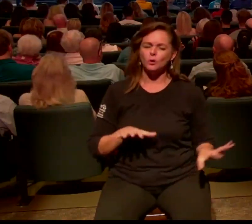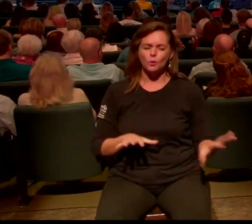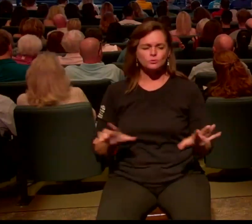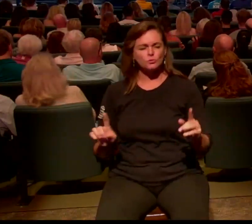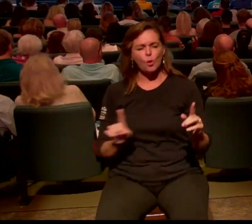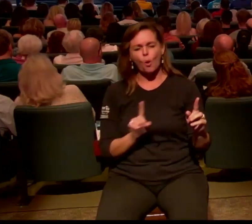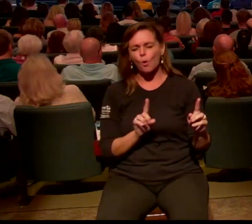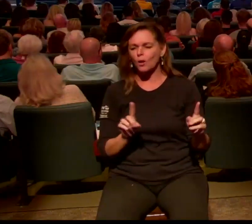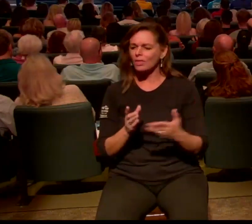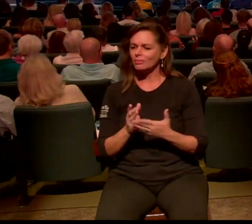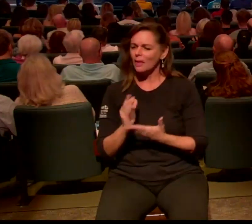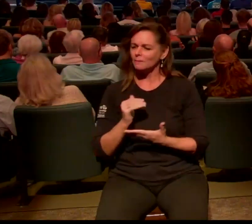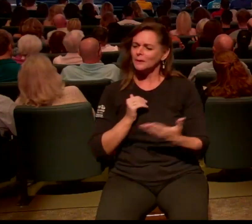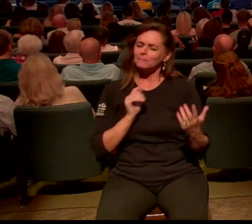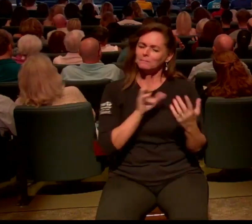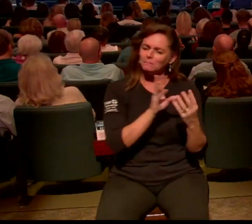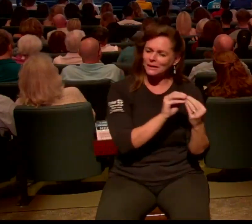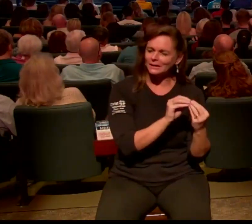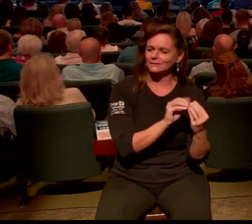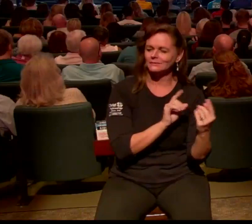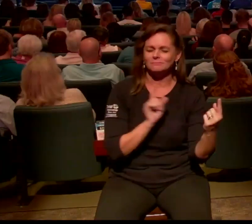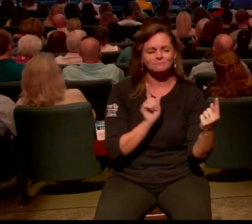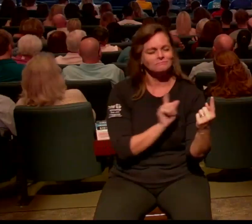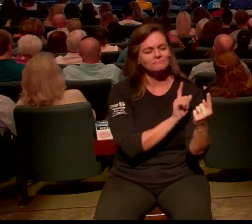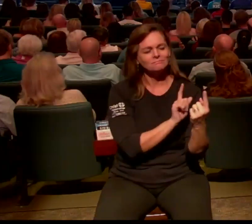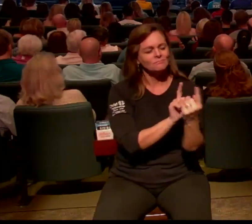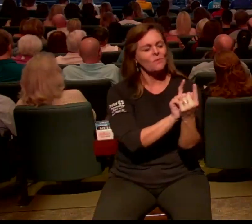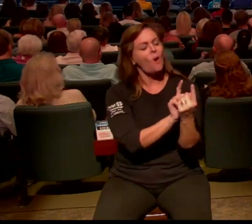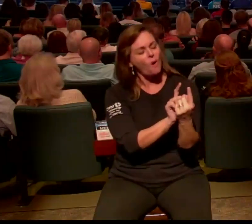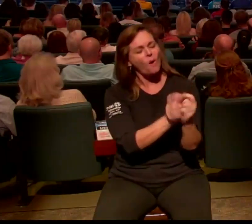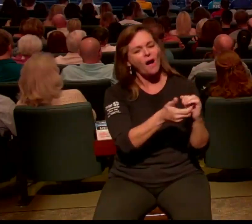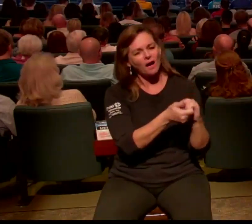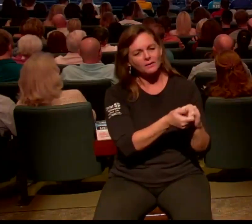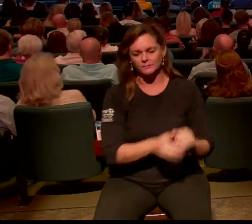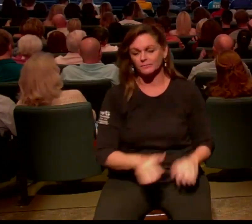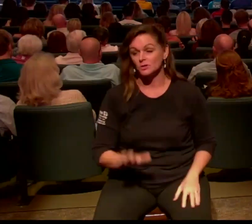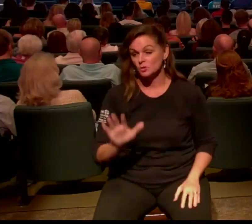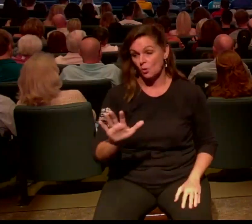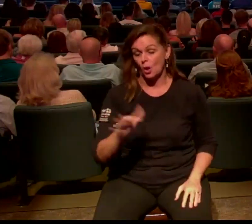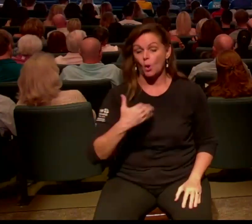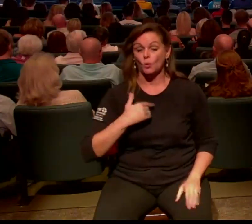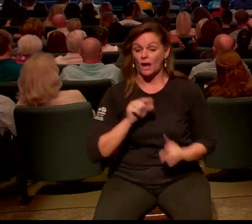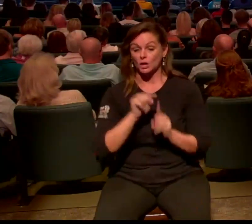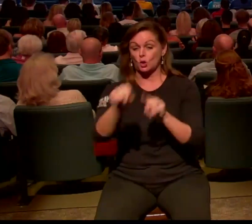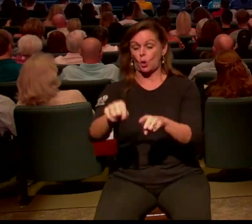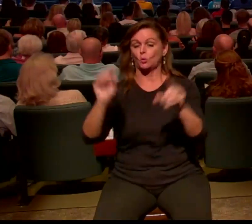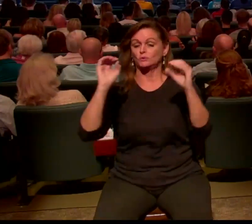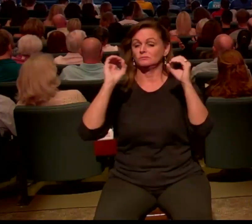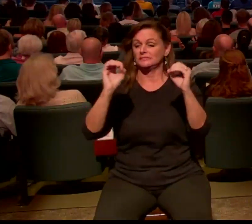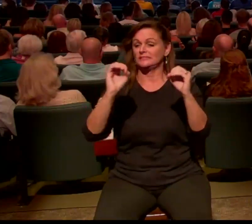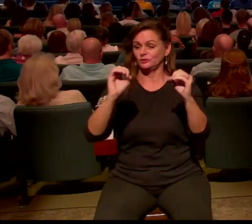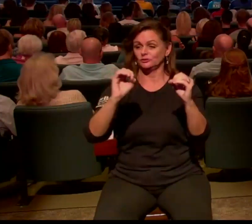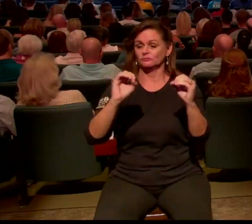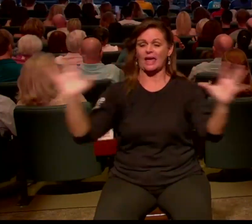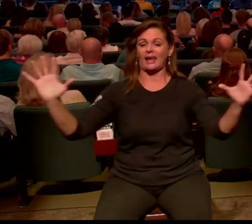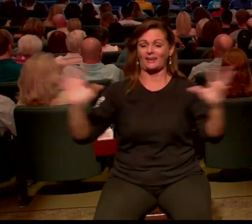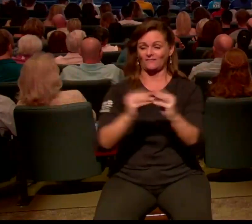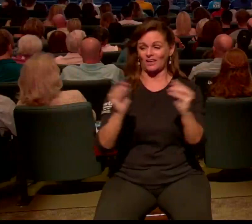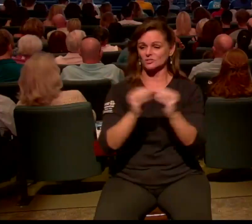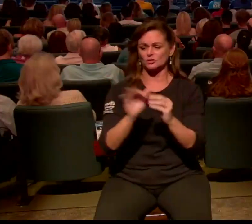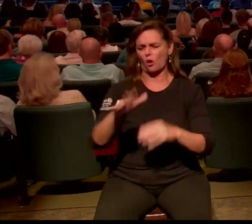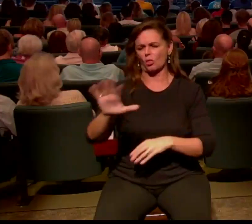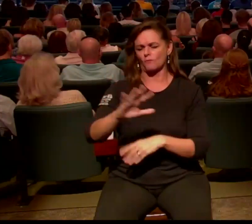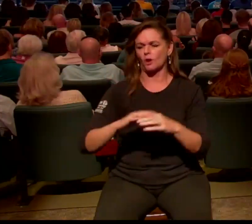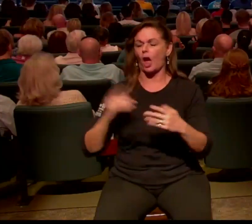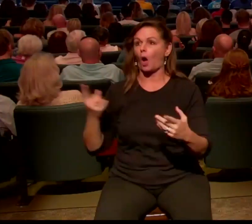when you go to conventions, almost all the time, they'll bring you in the back way. So in every convention center in America,